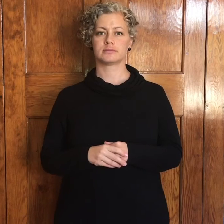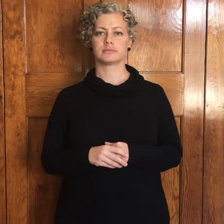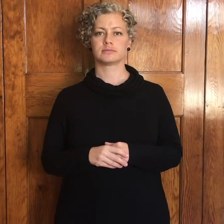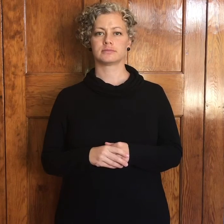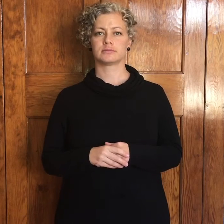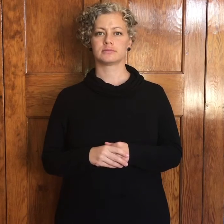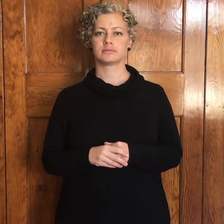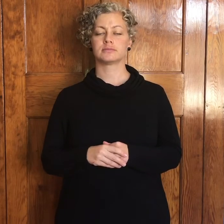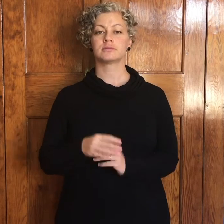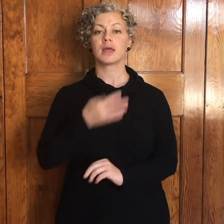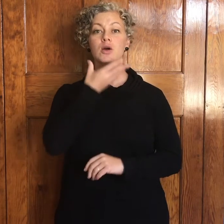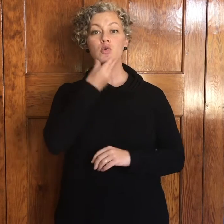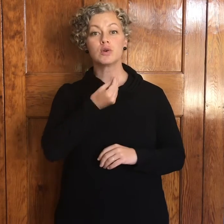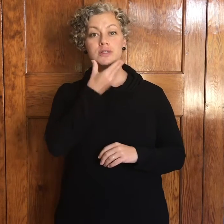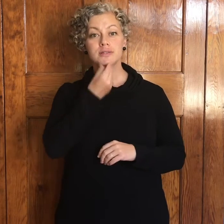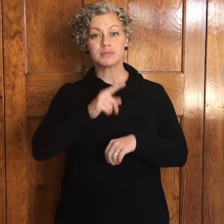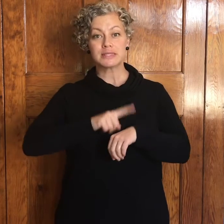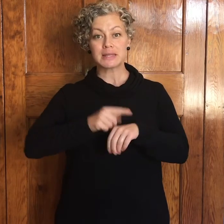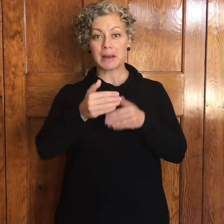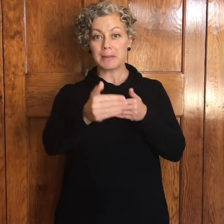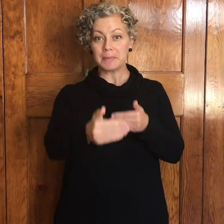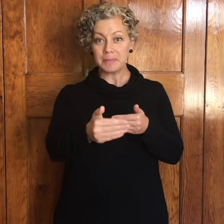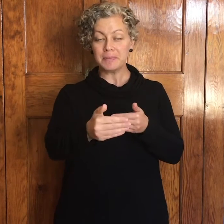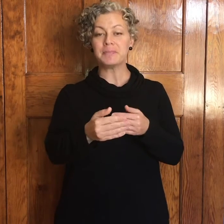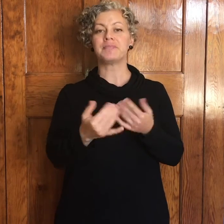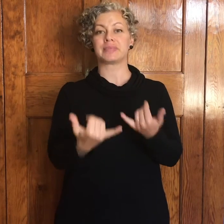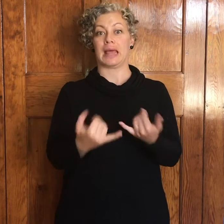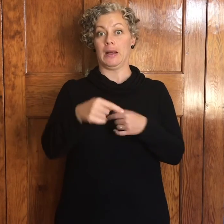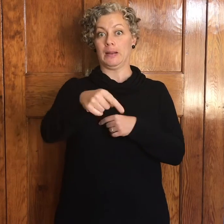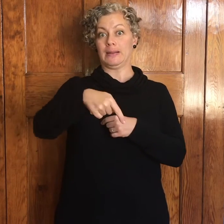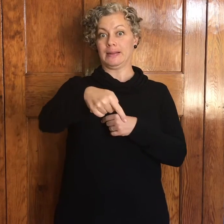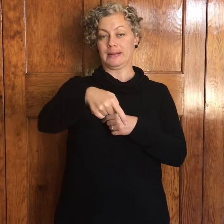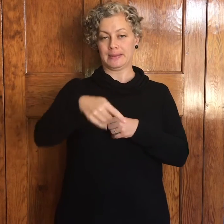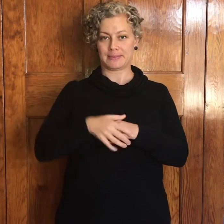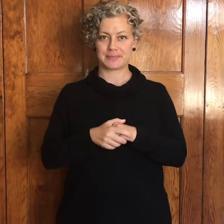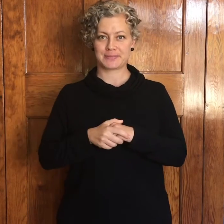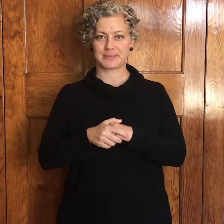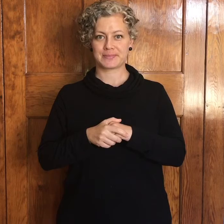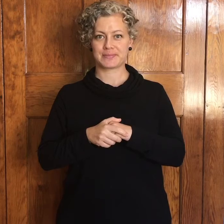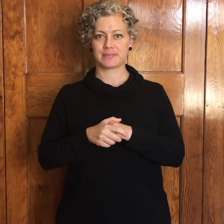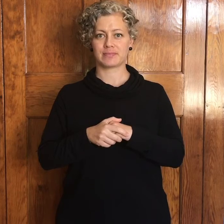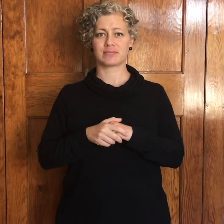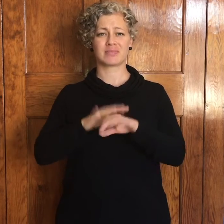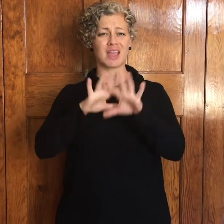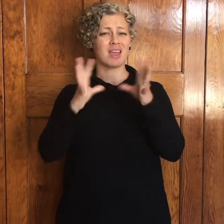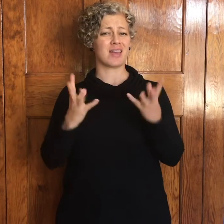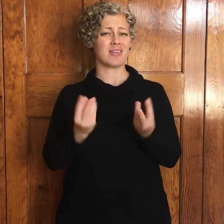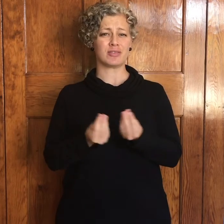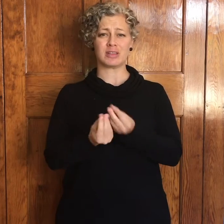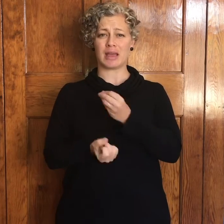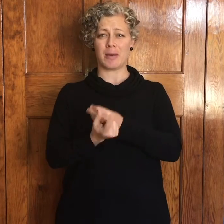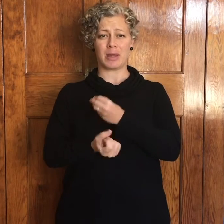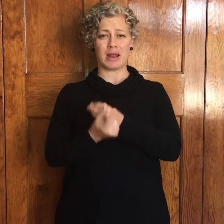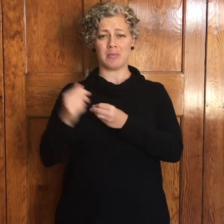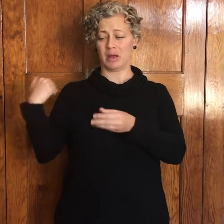The Christmas season is quickly approaching, and with all that has happened this year,